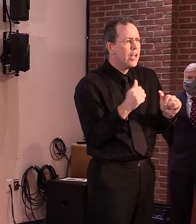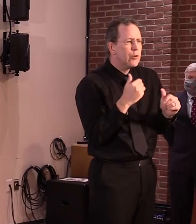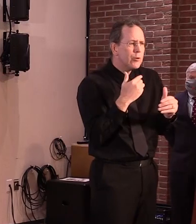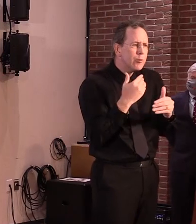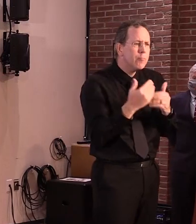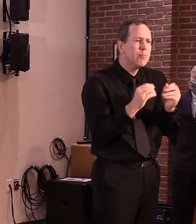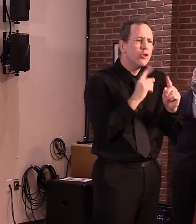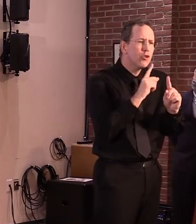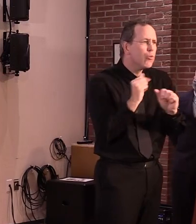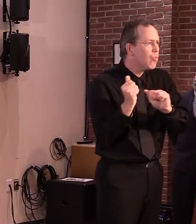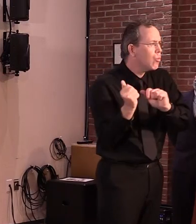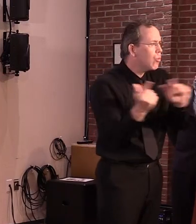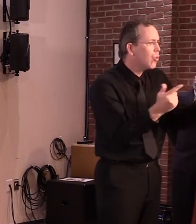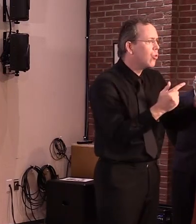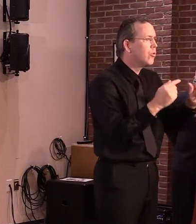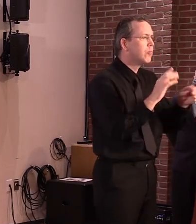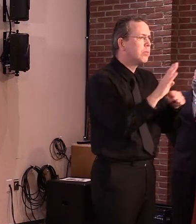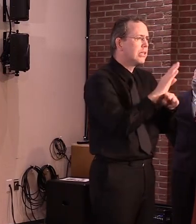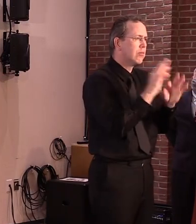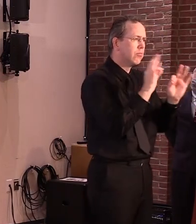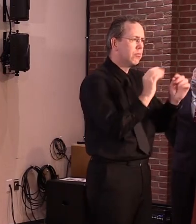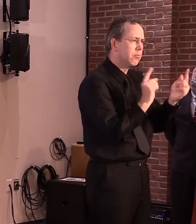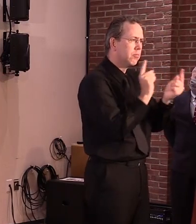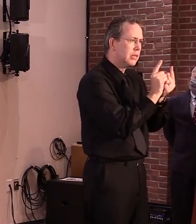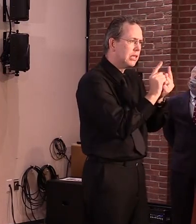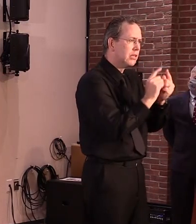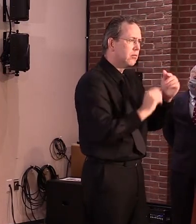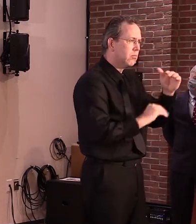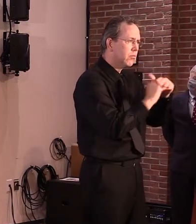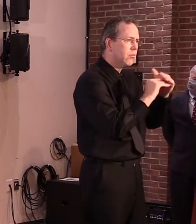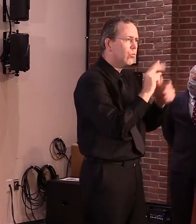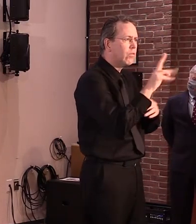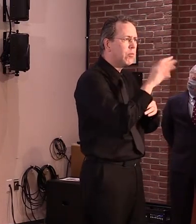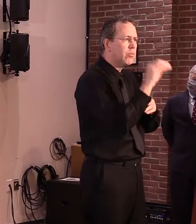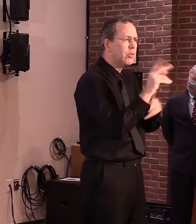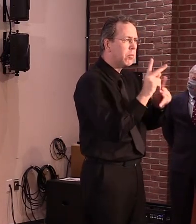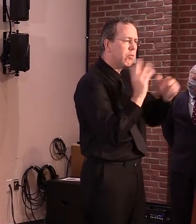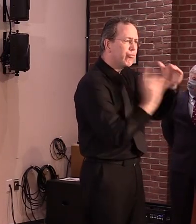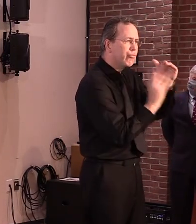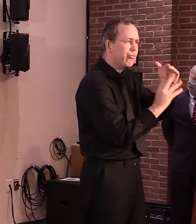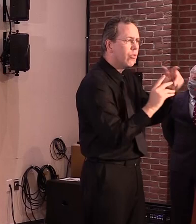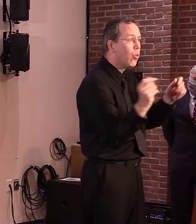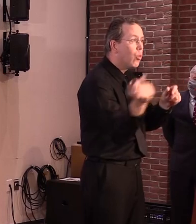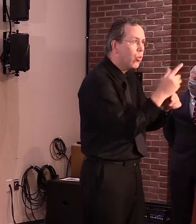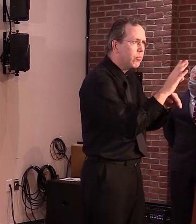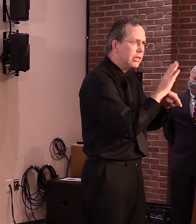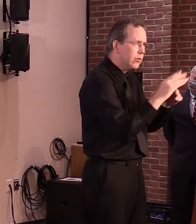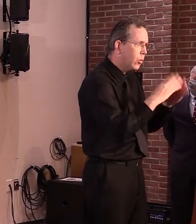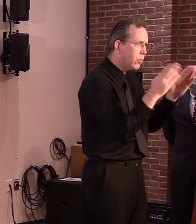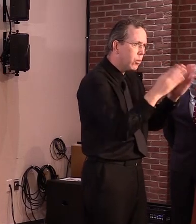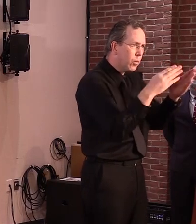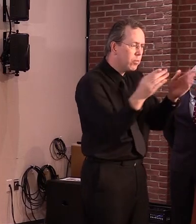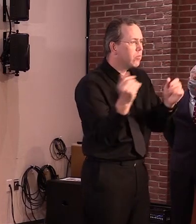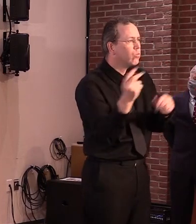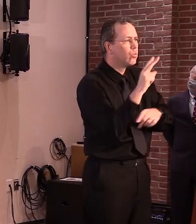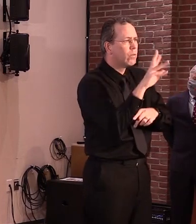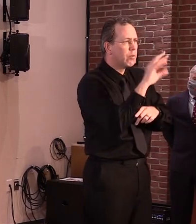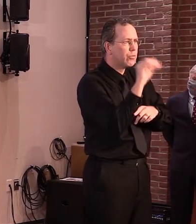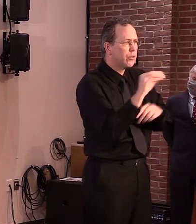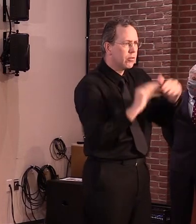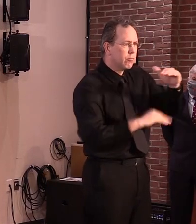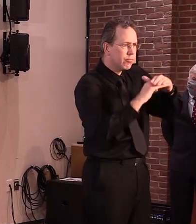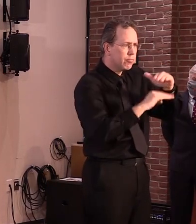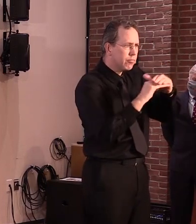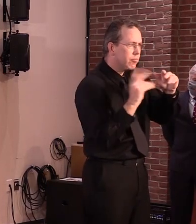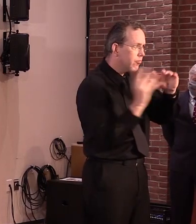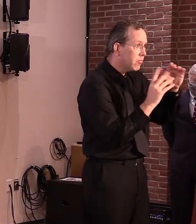where everyone's open, and then go from 25 to 50, 50 to 75, and so forth, just as quick as we possibly can, but doing